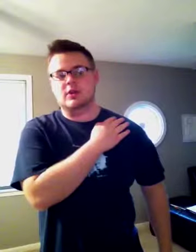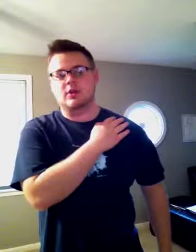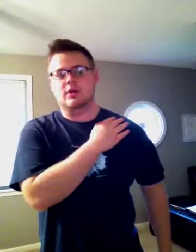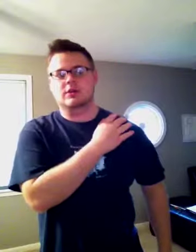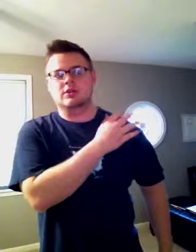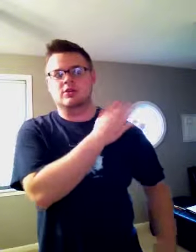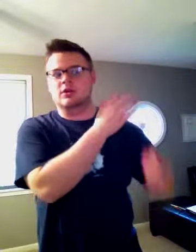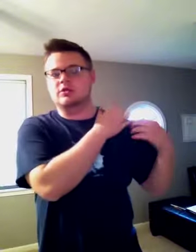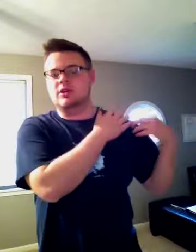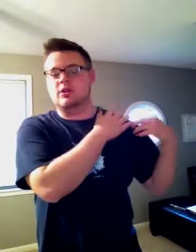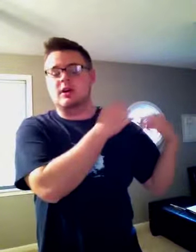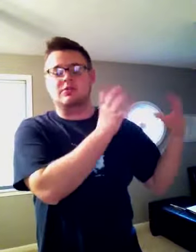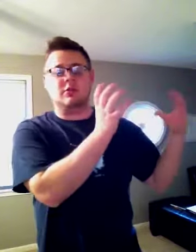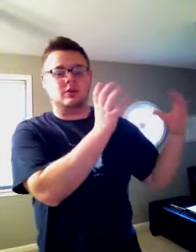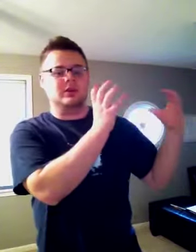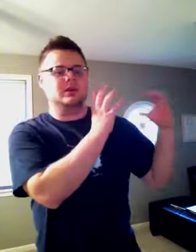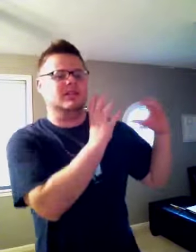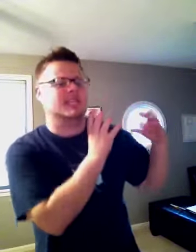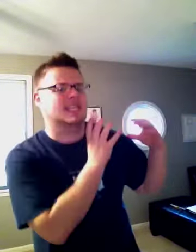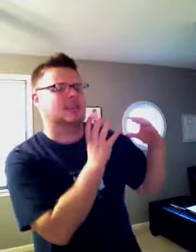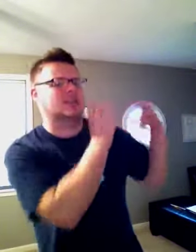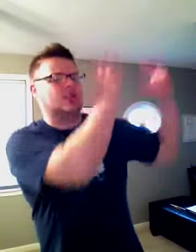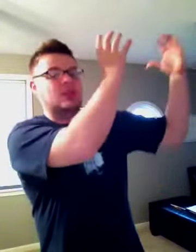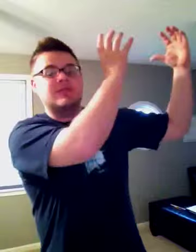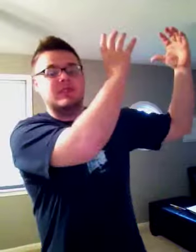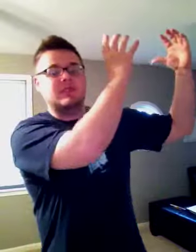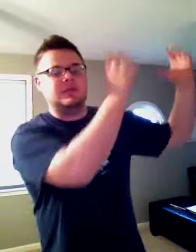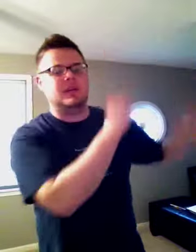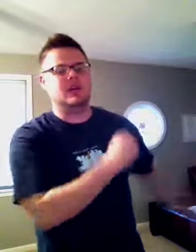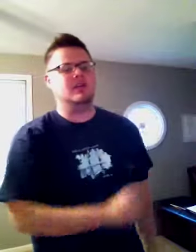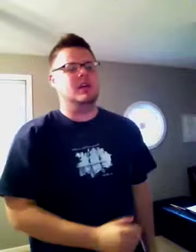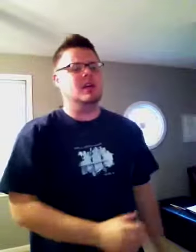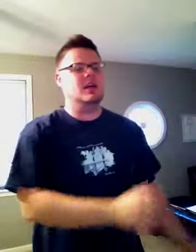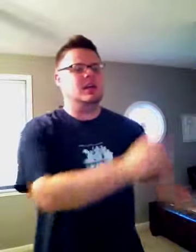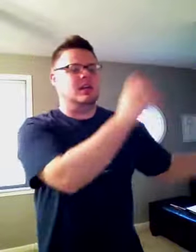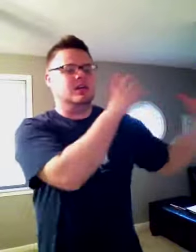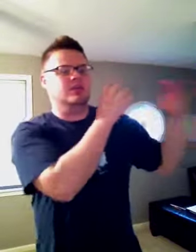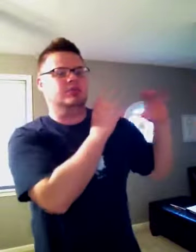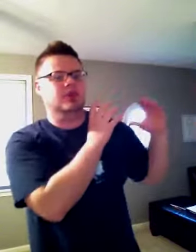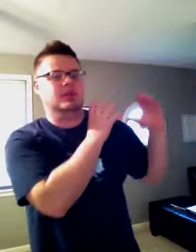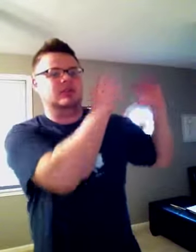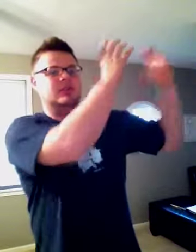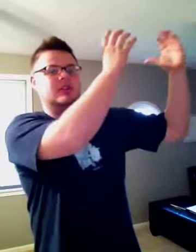So you'll go to your left shoulder, act like you're lifting something off. Now your burden's lifted